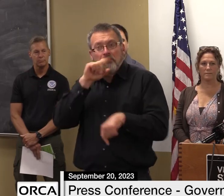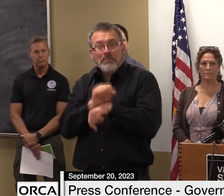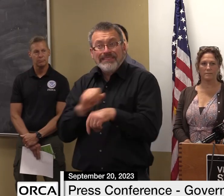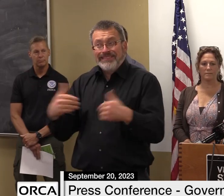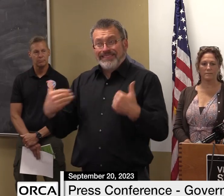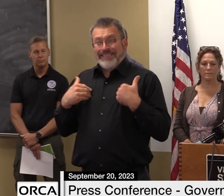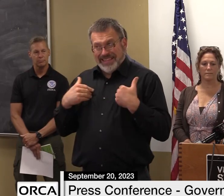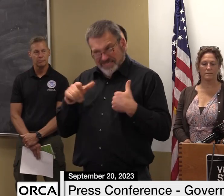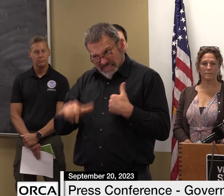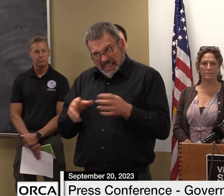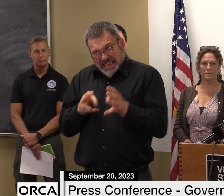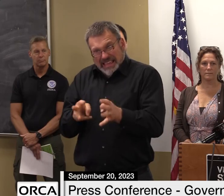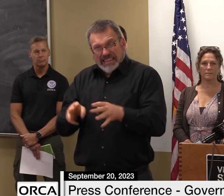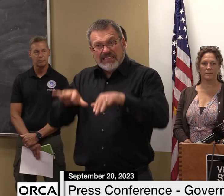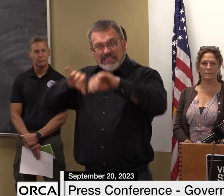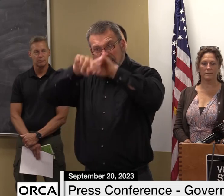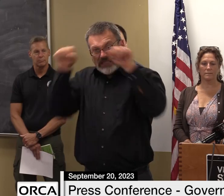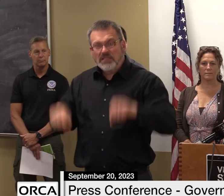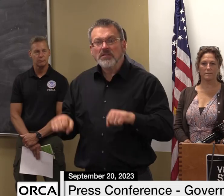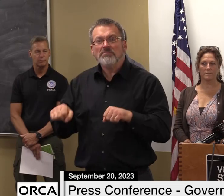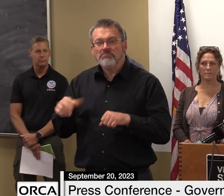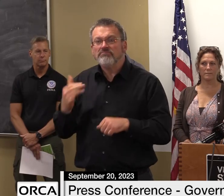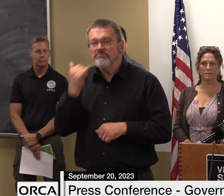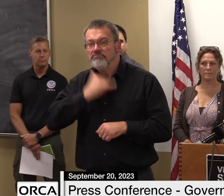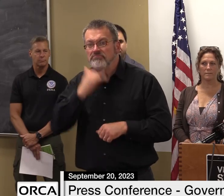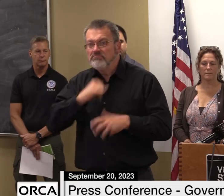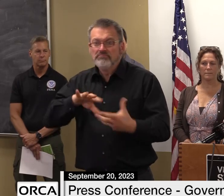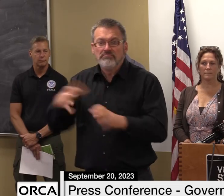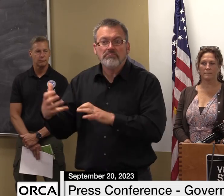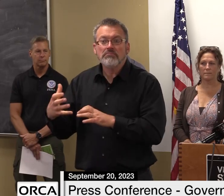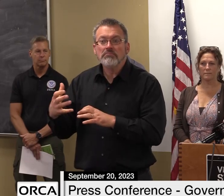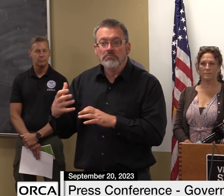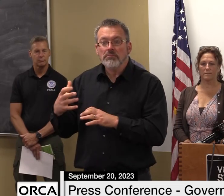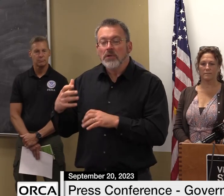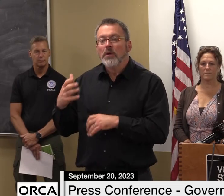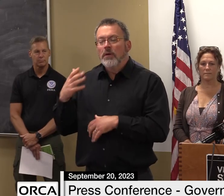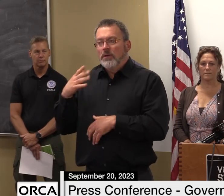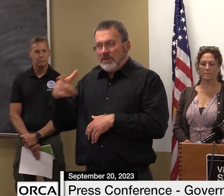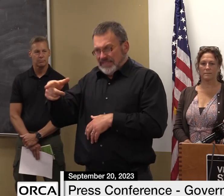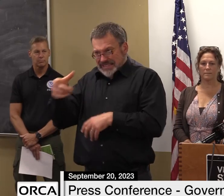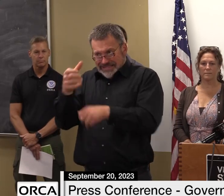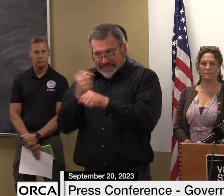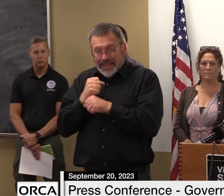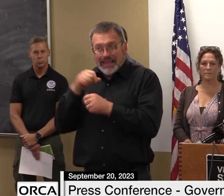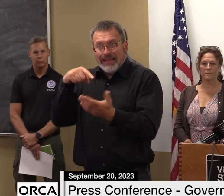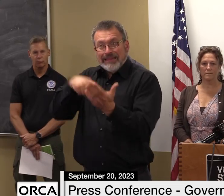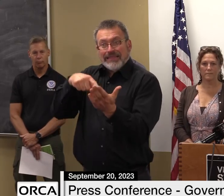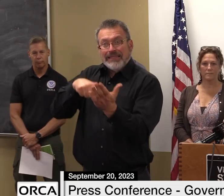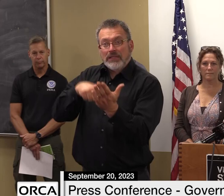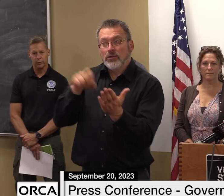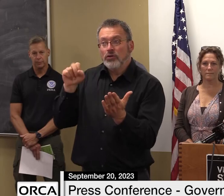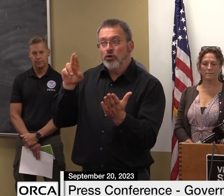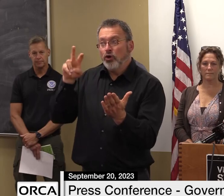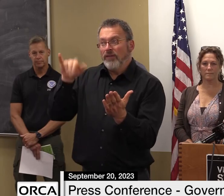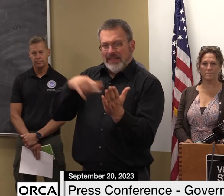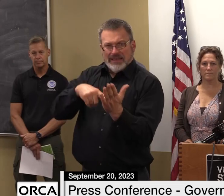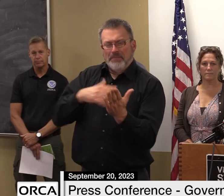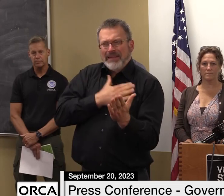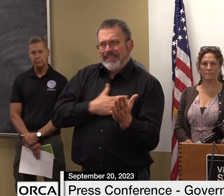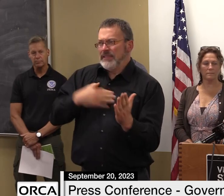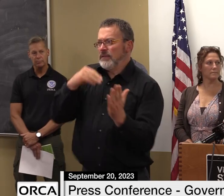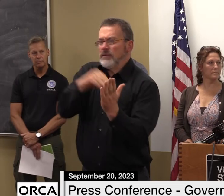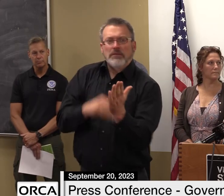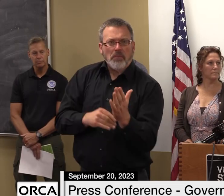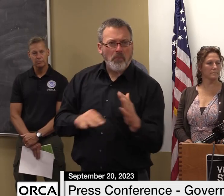from a vermont.gov email address, please help us by responding.